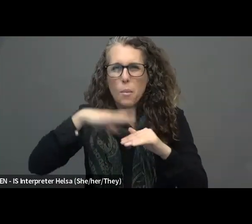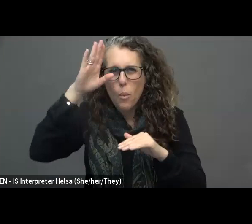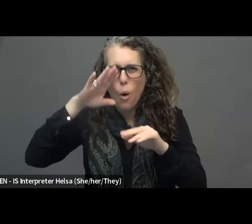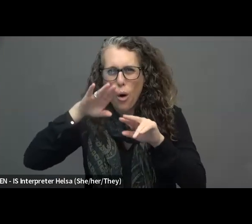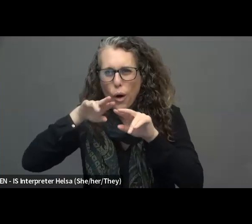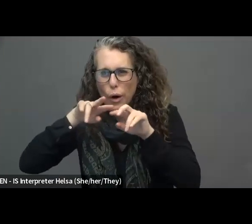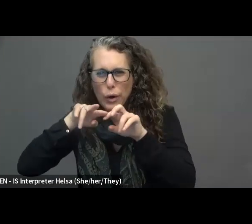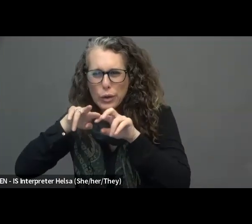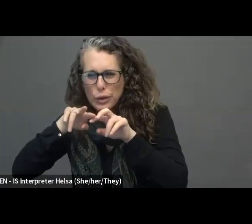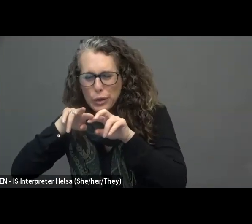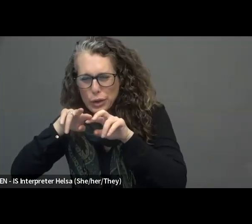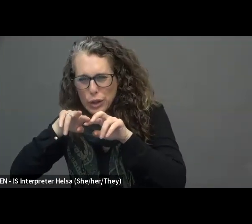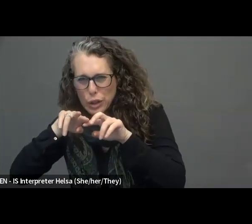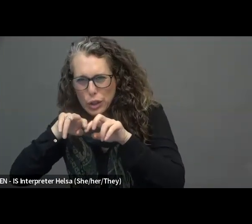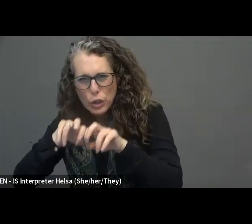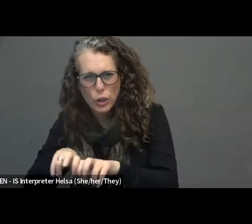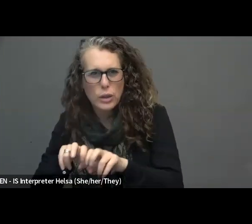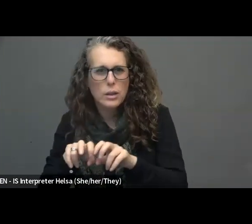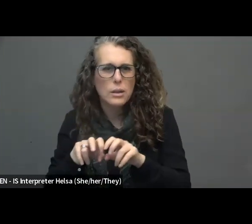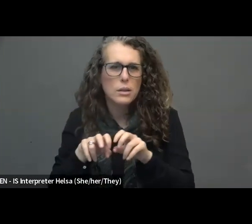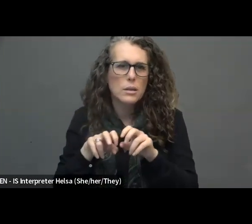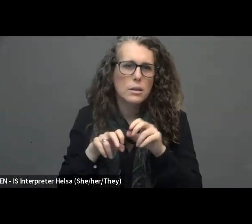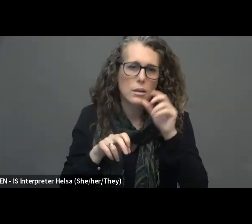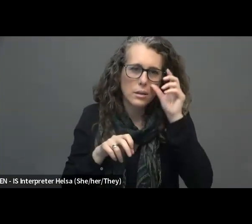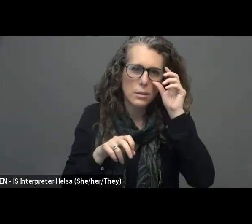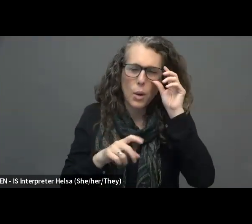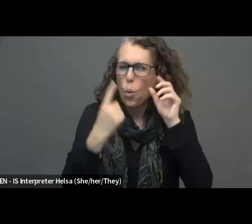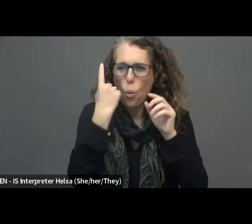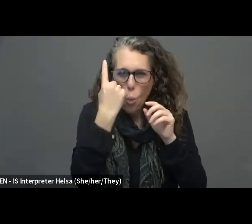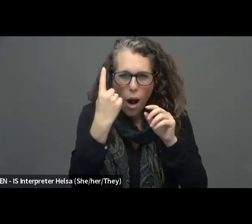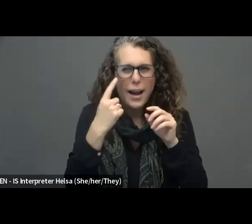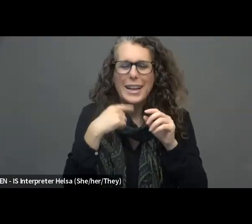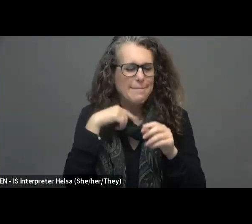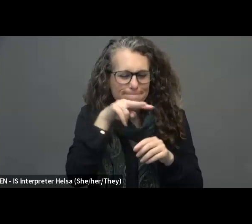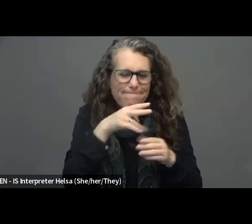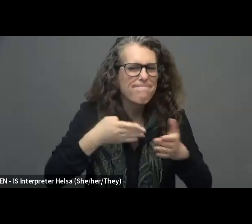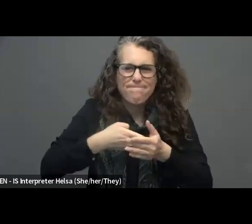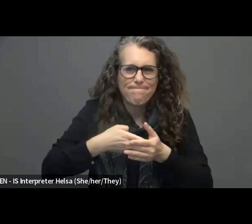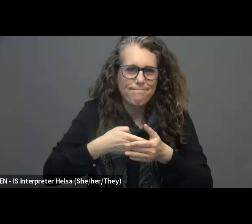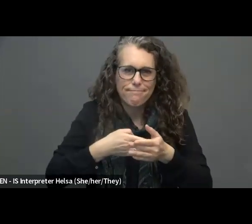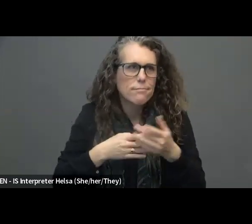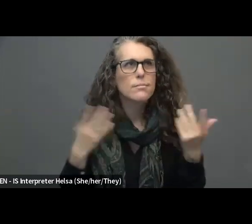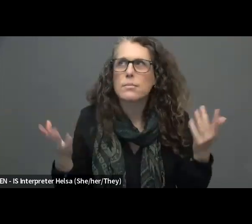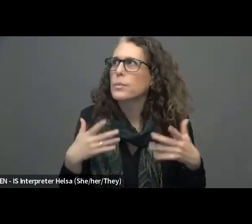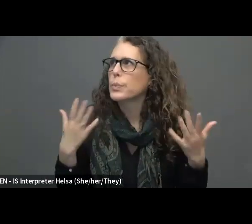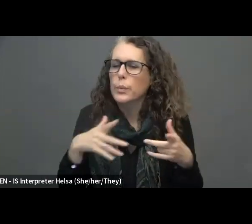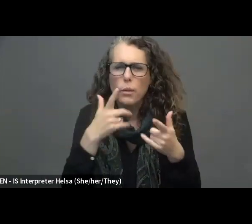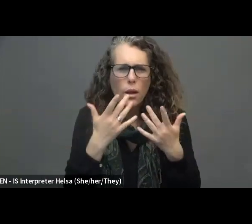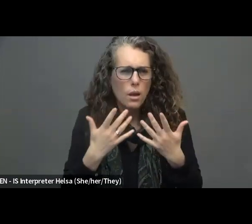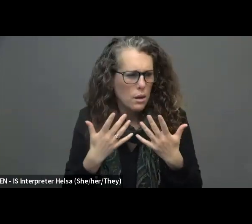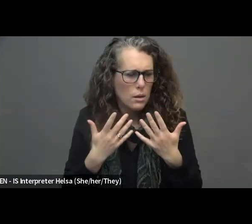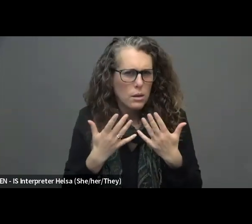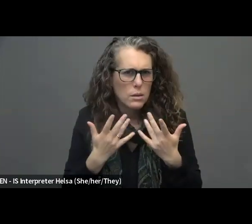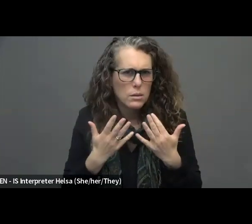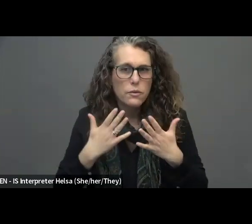their supposed complexity. That didn't work out. So the sentences we have now,